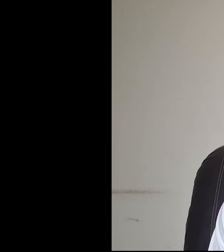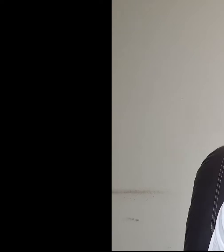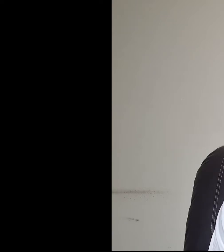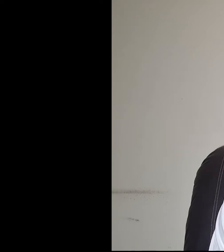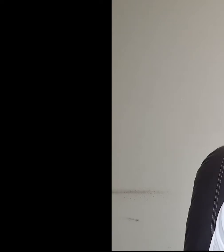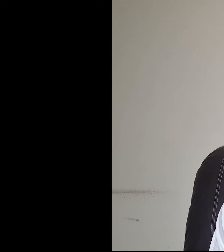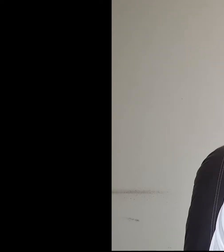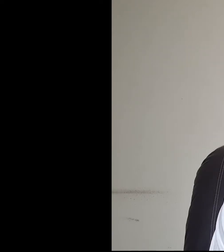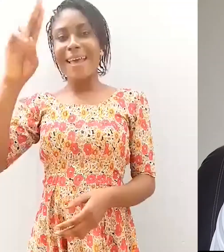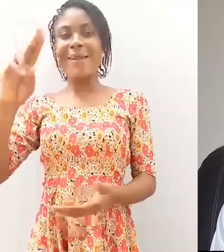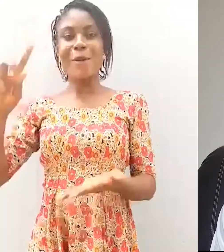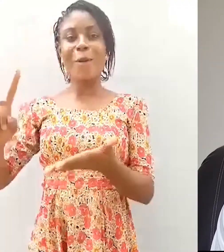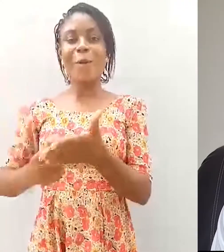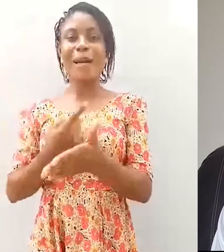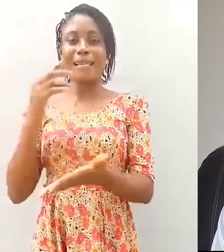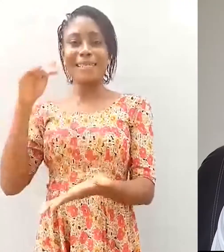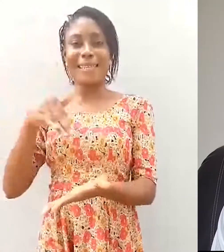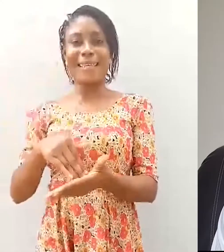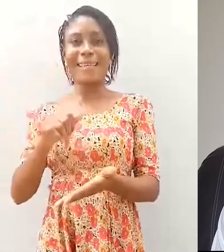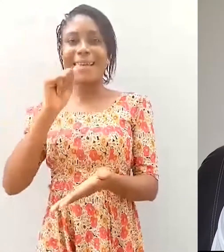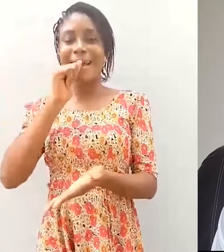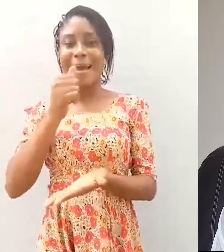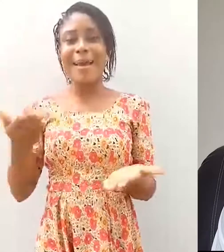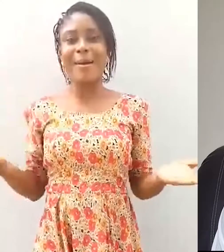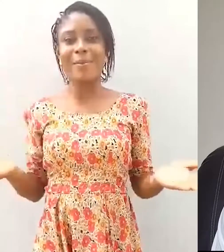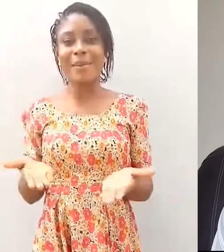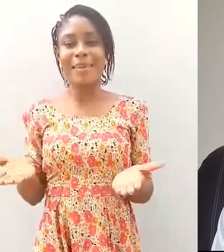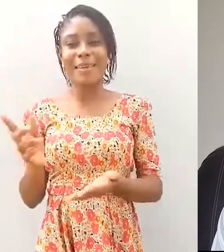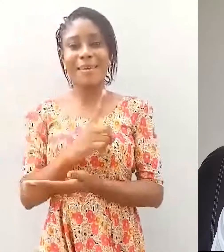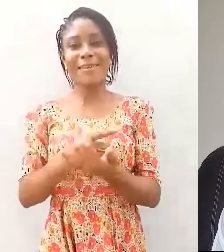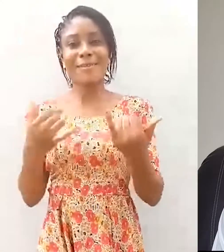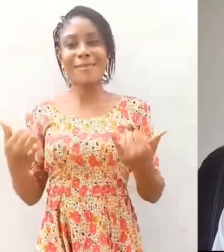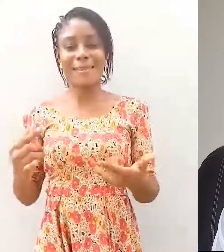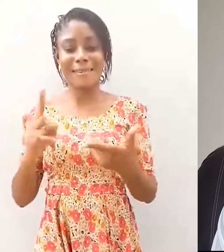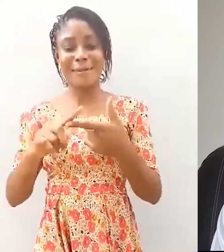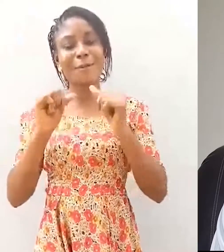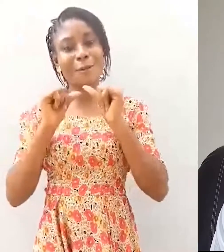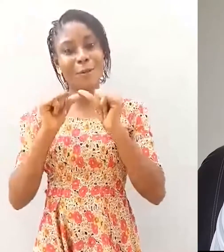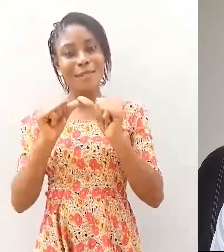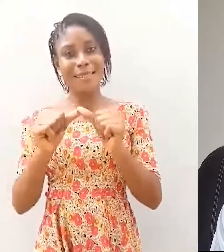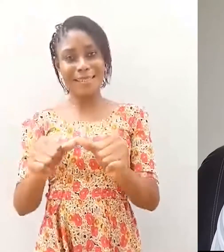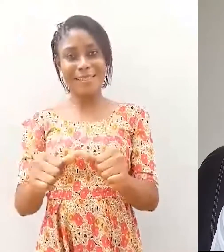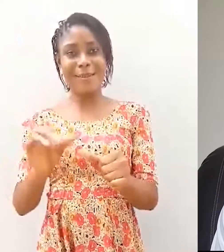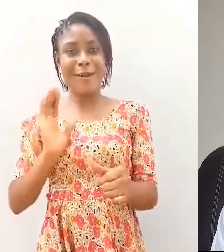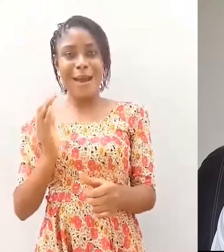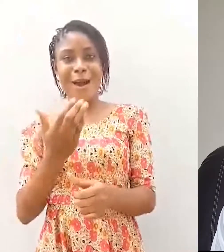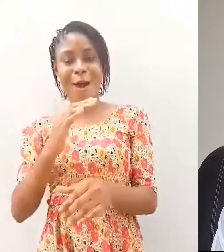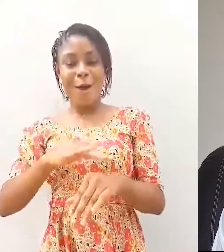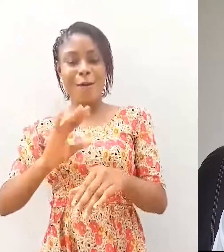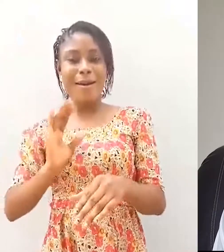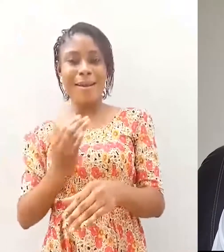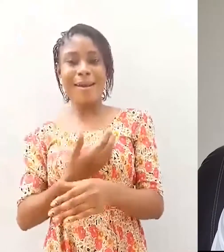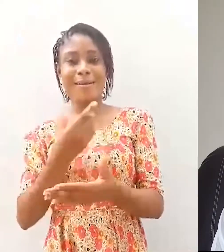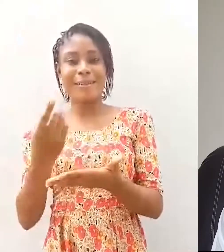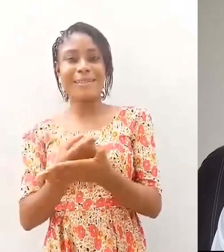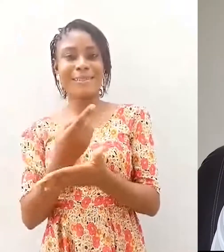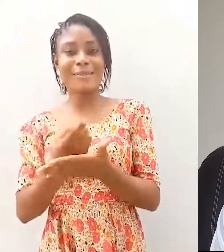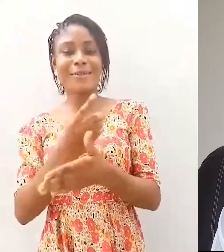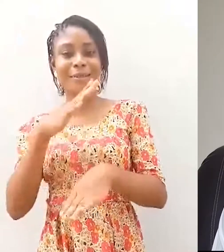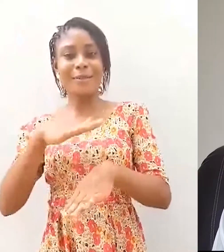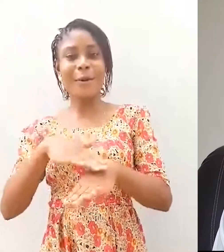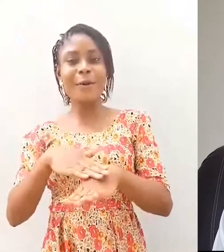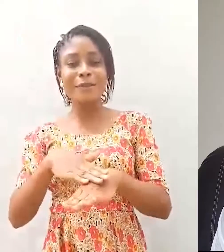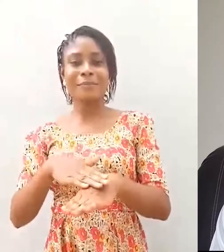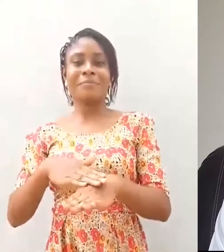Hello, once again. I am here today to continue on our discussion on